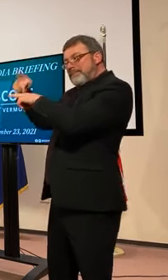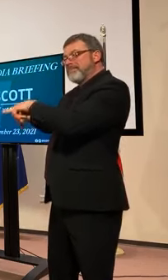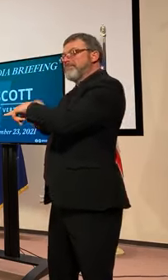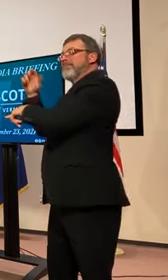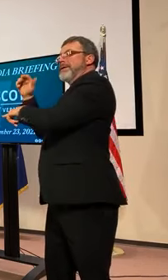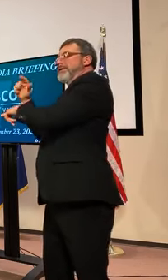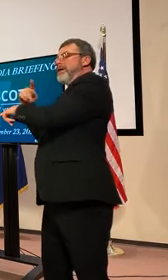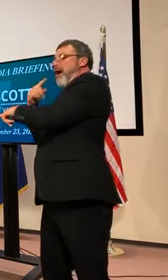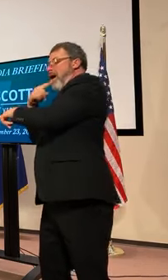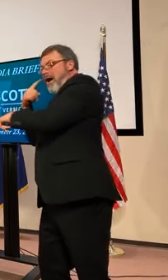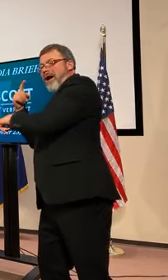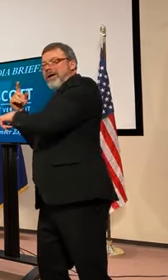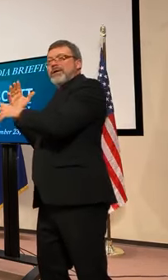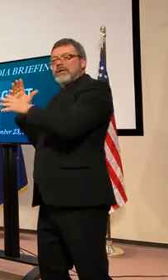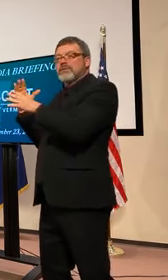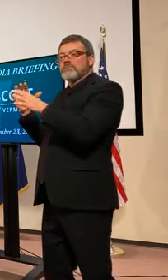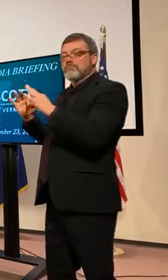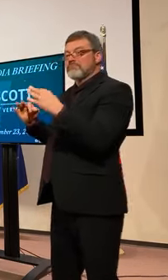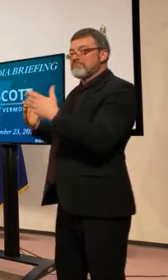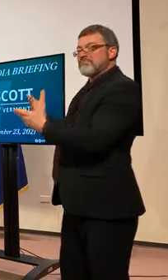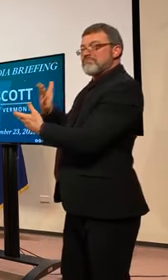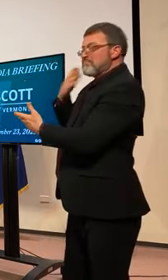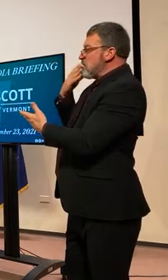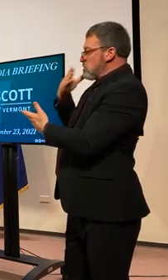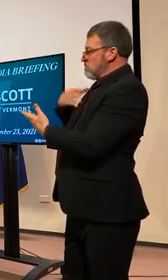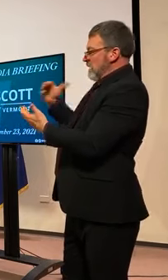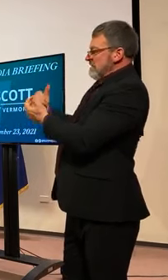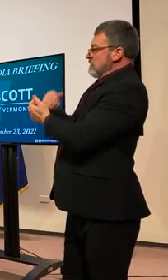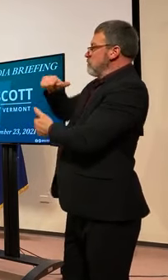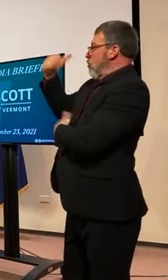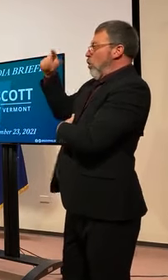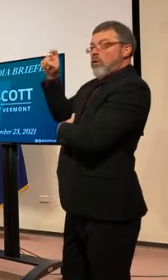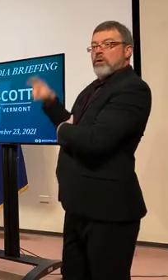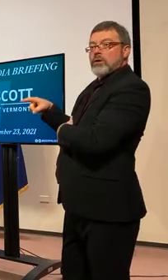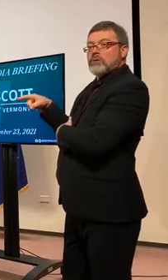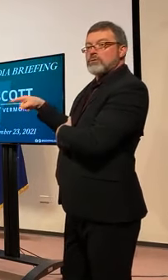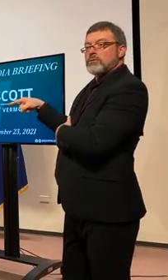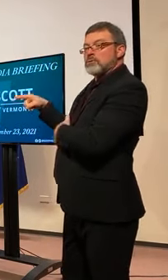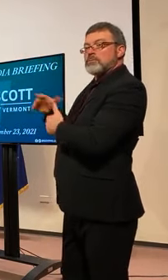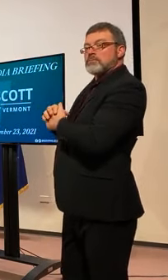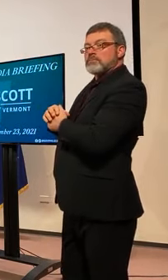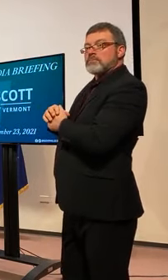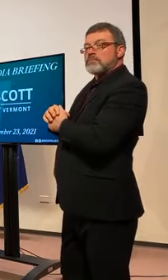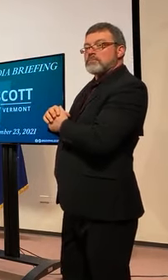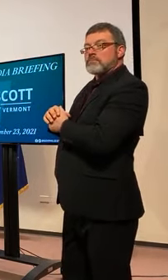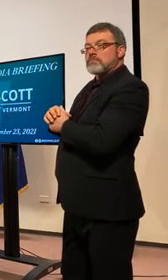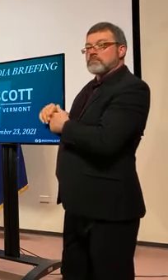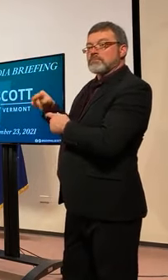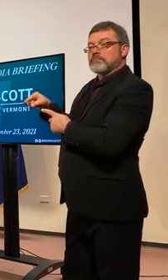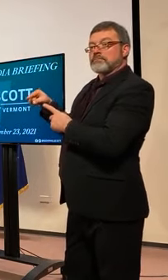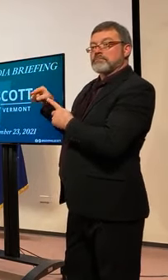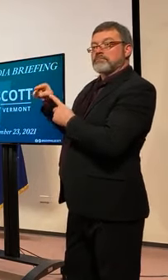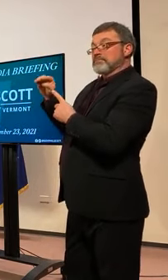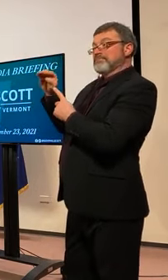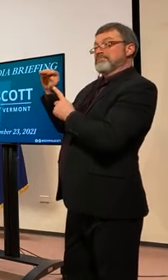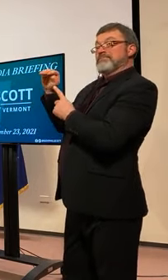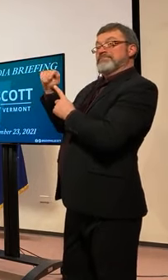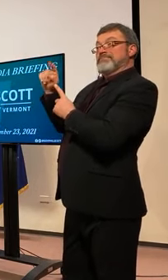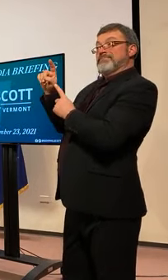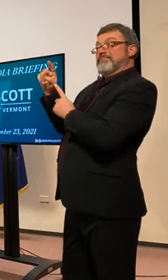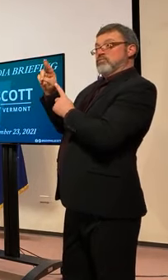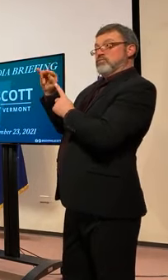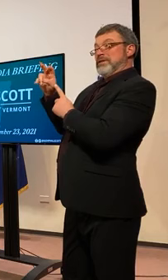Thank you. And while you're at the podium, any progress or updates on a Mad River Valley, Sugar Bush, Warren,